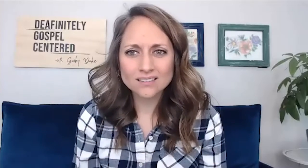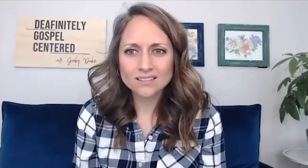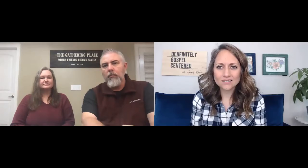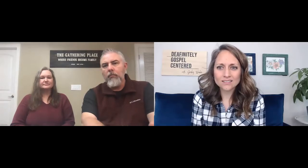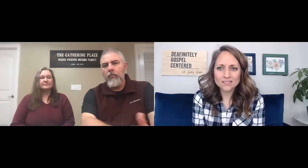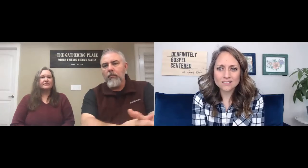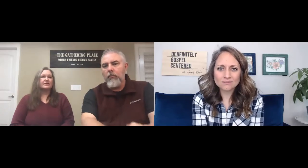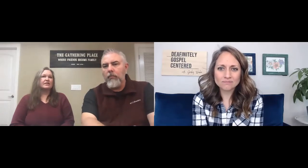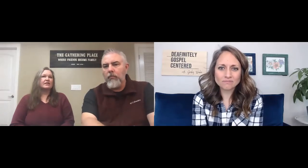give to them?